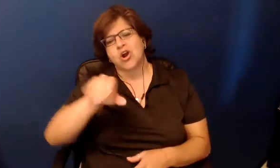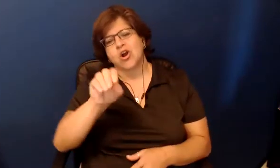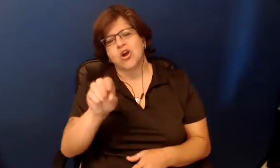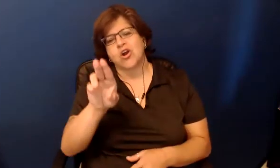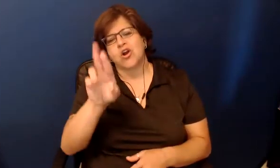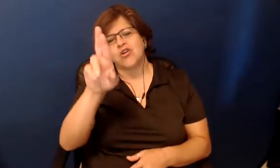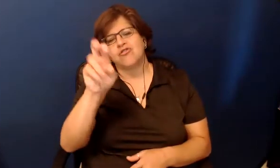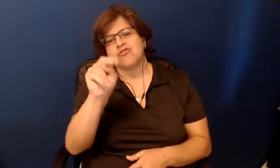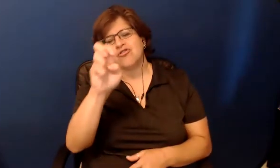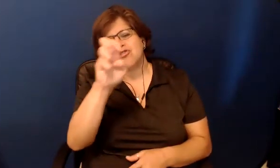here,